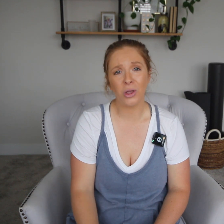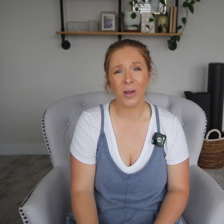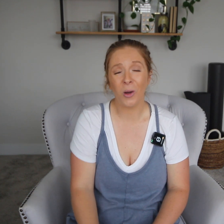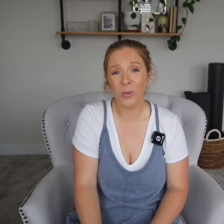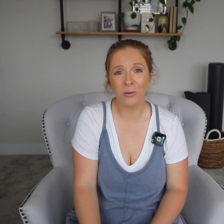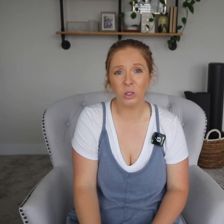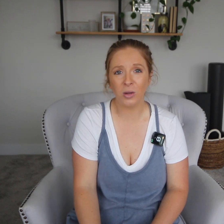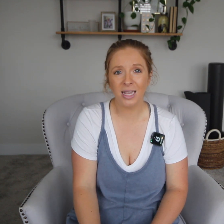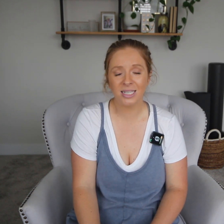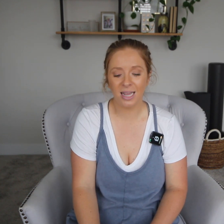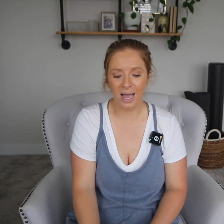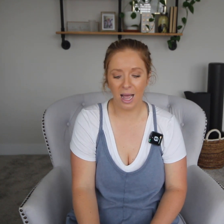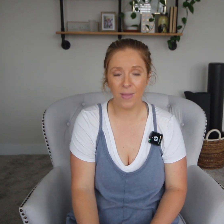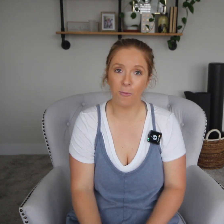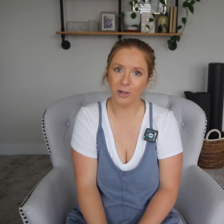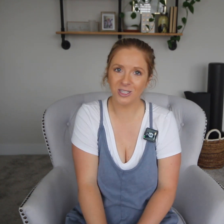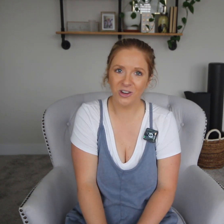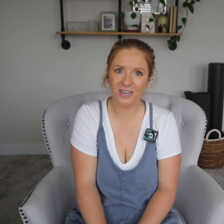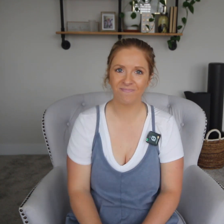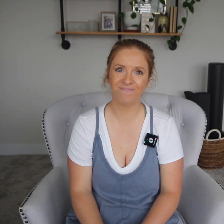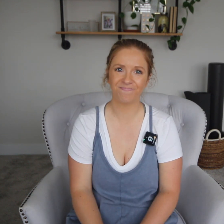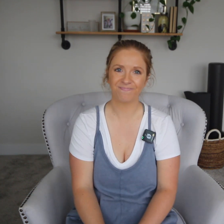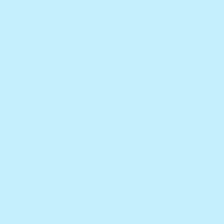I hope you enjoy it and we'll get started.